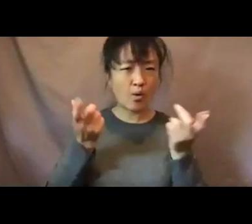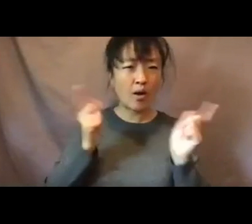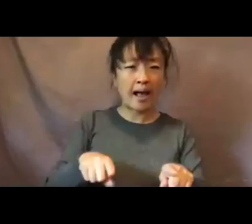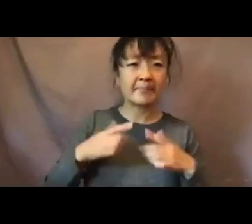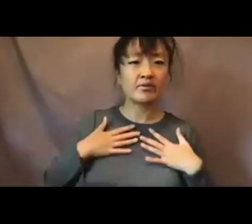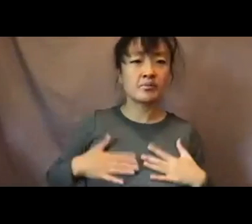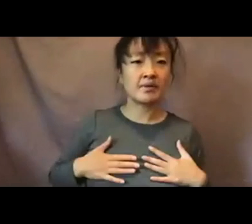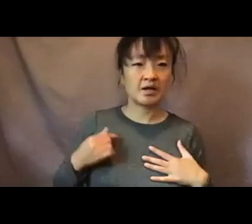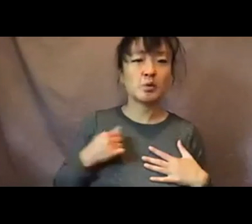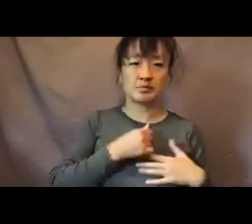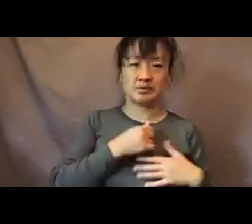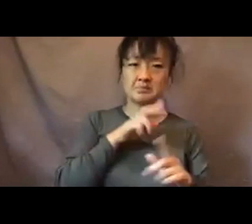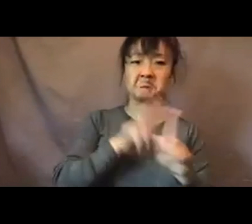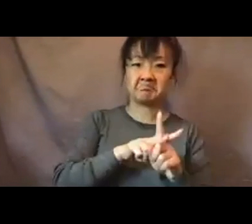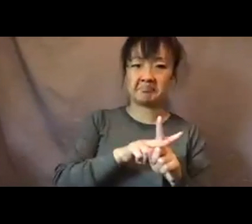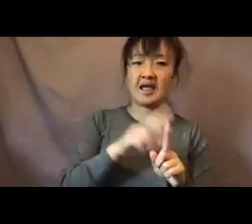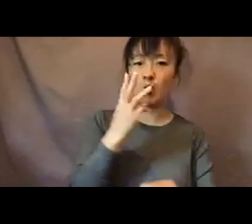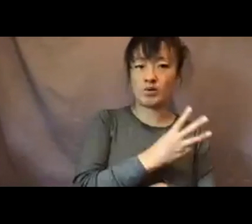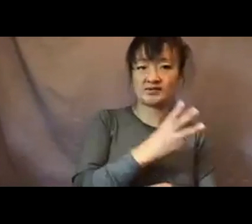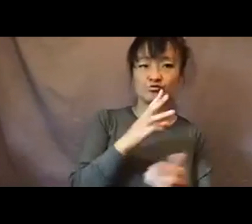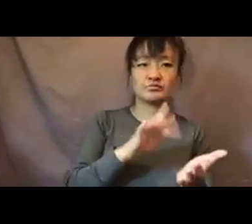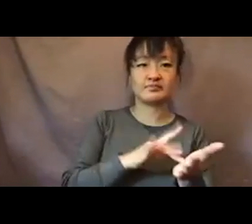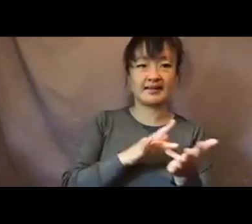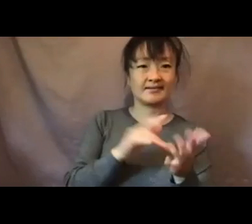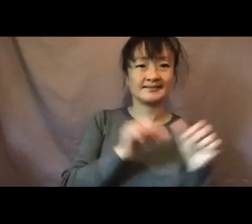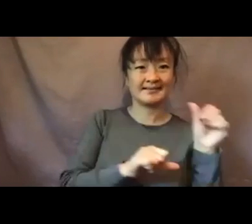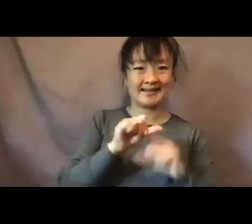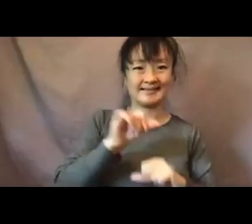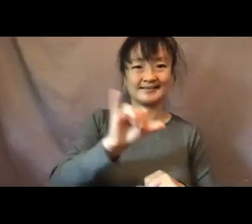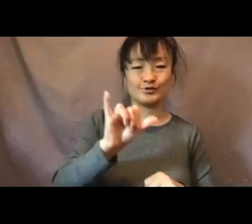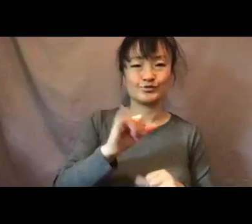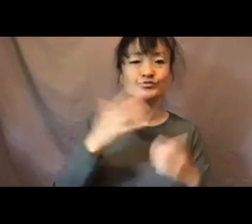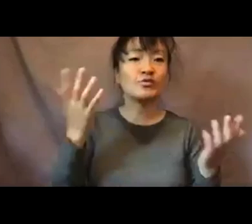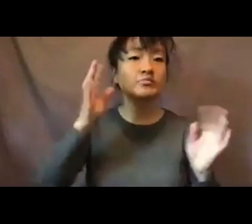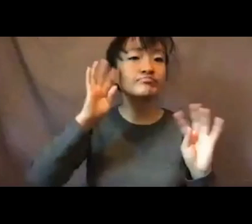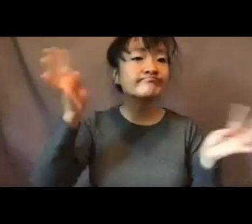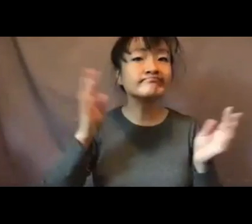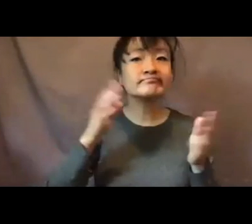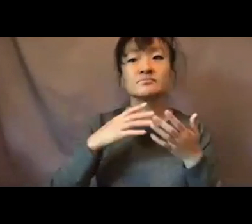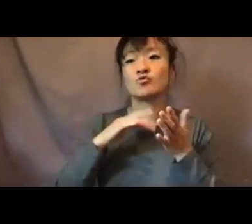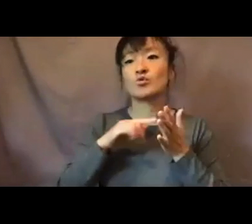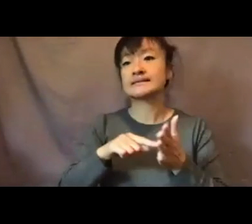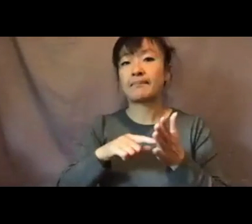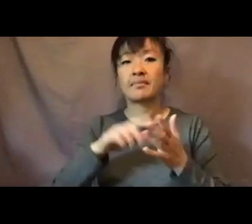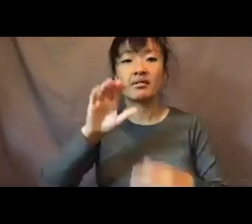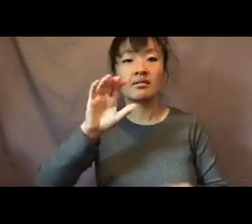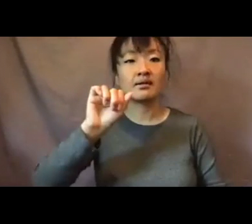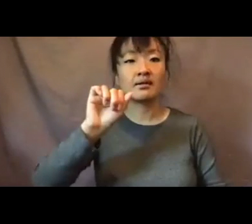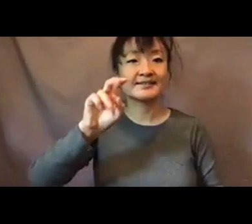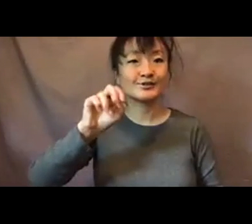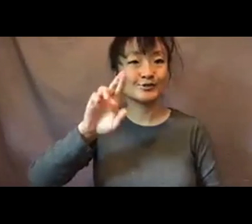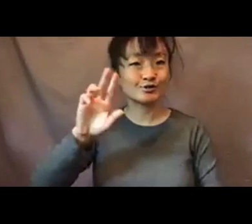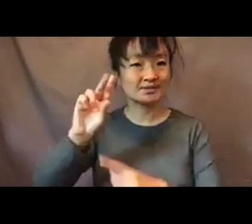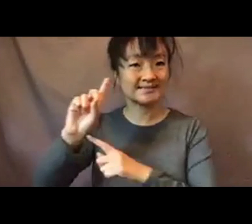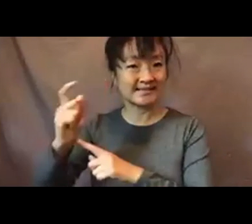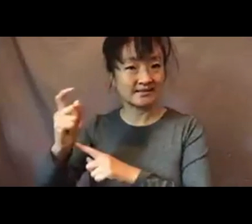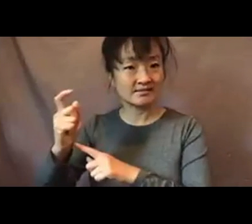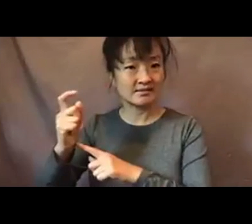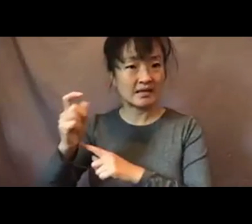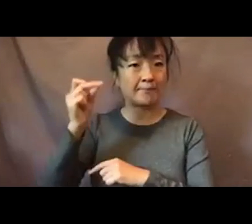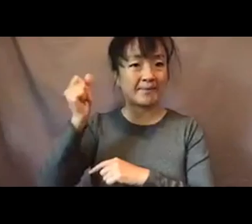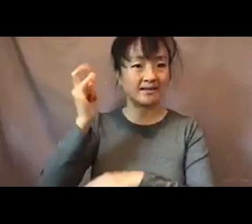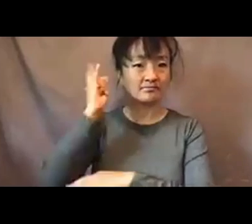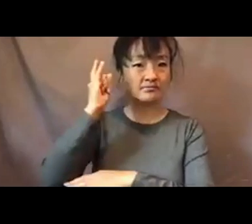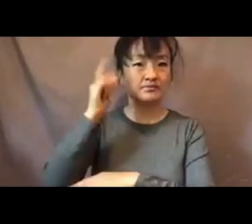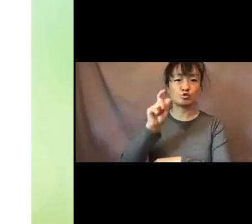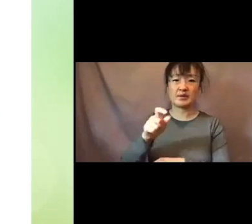as well. Anyone who talks about a cancer diagnosis will immediately talk about, you've got to put up a good